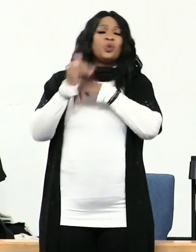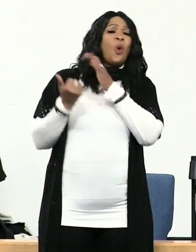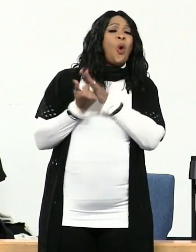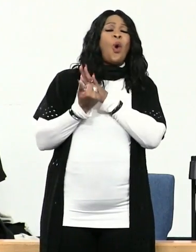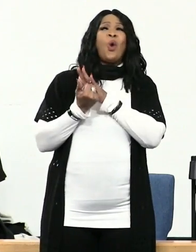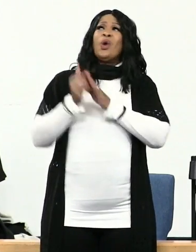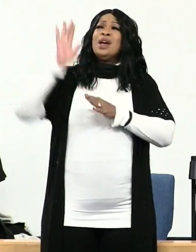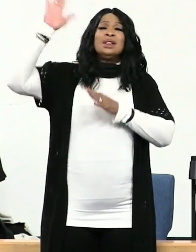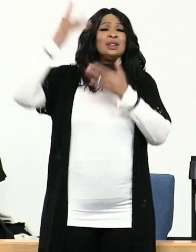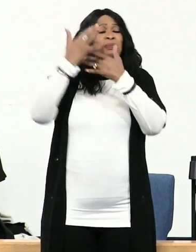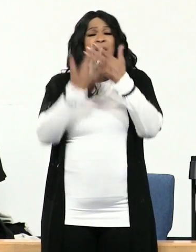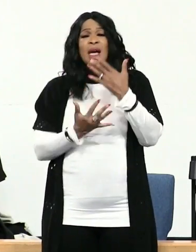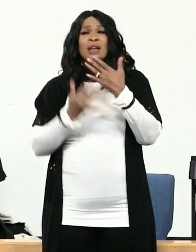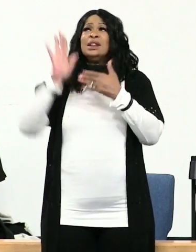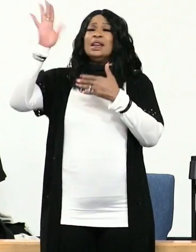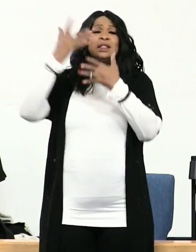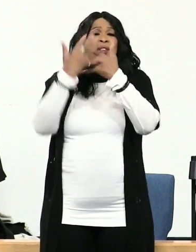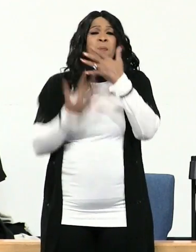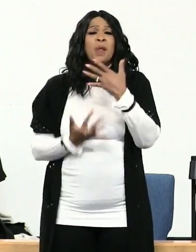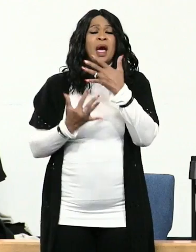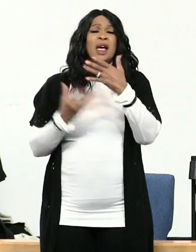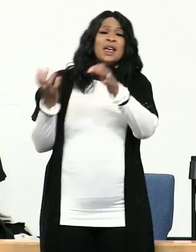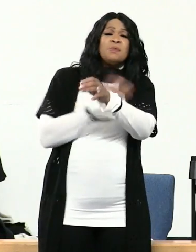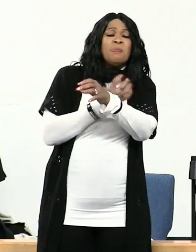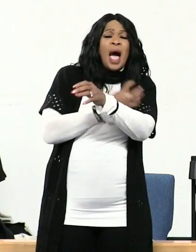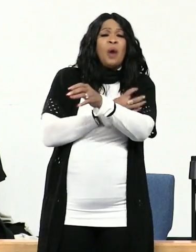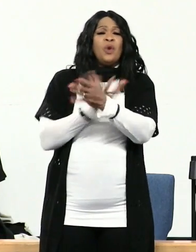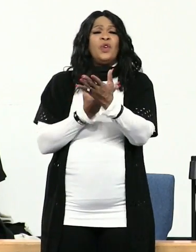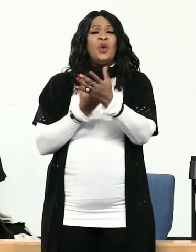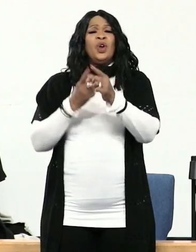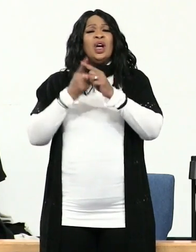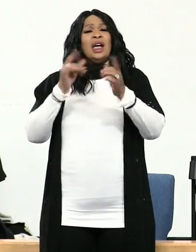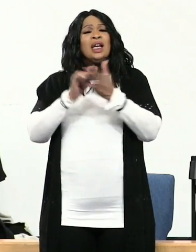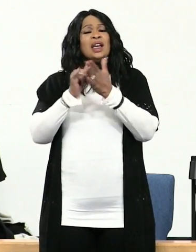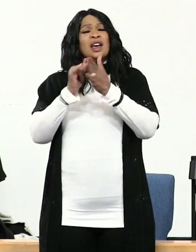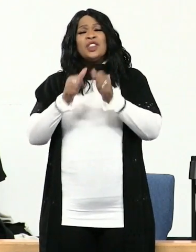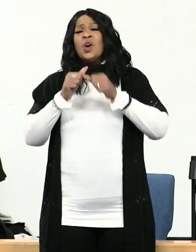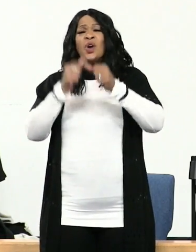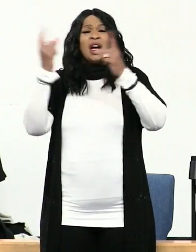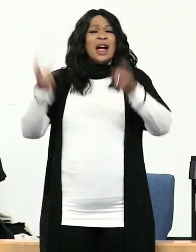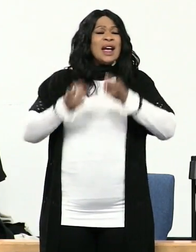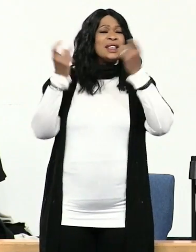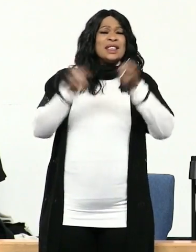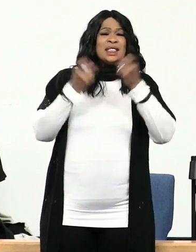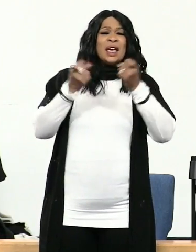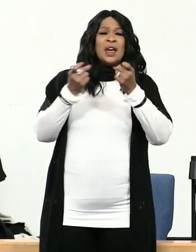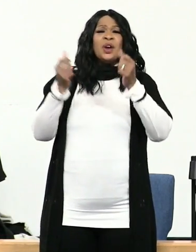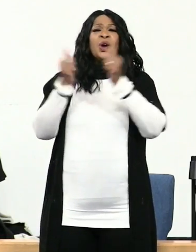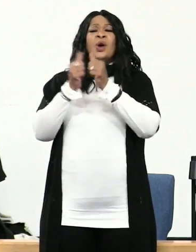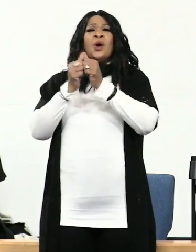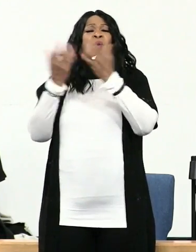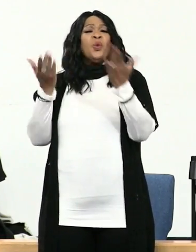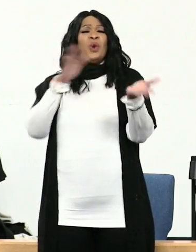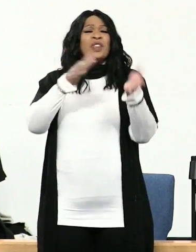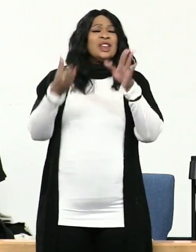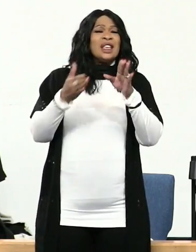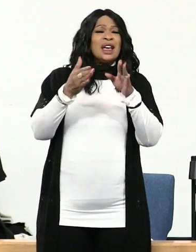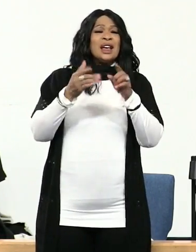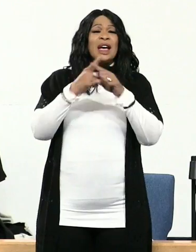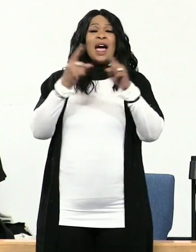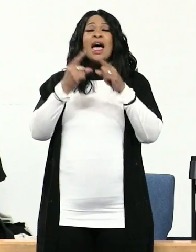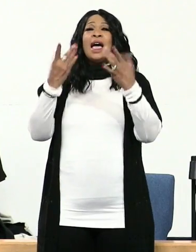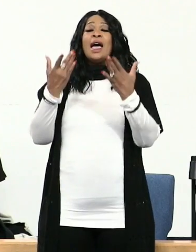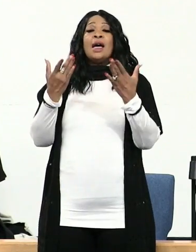his blood. It's his blood. It's so powerful. It still turns sin, which is dark as scarlet, into white